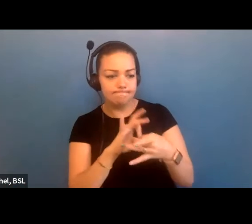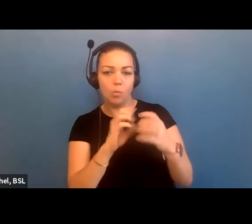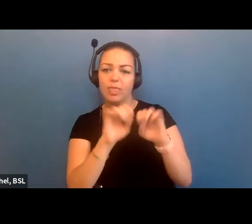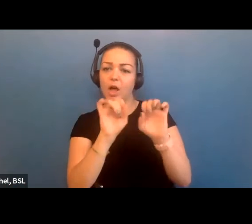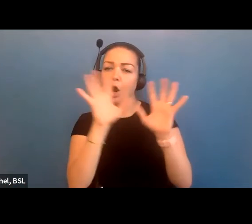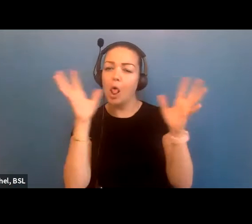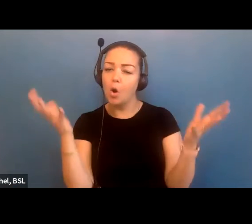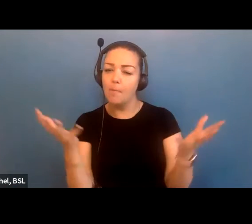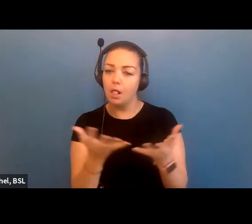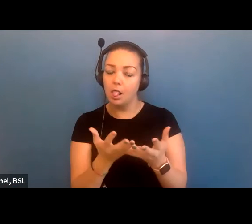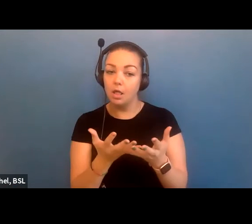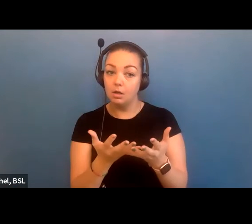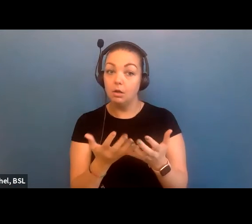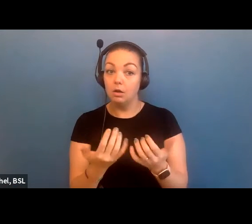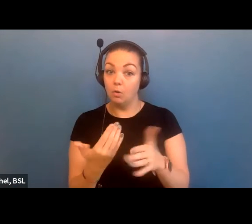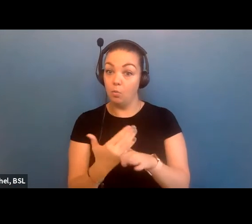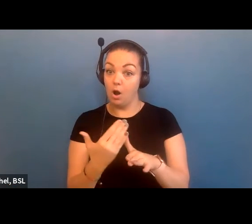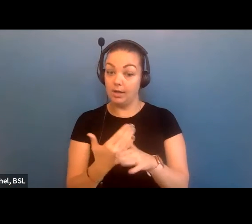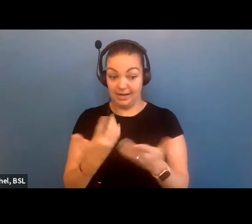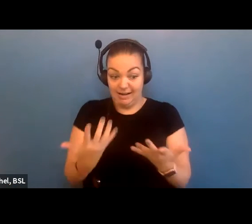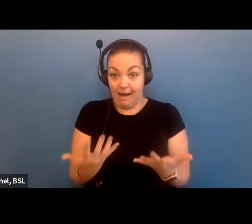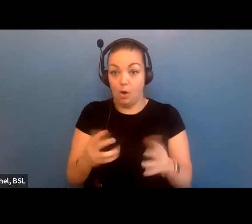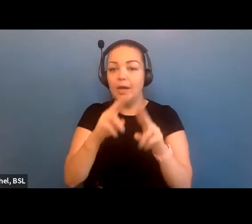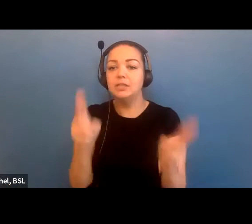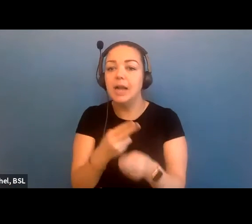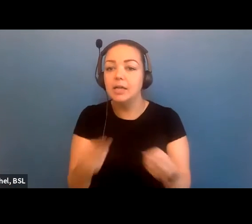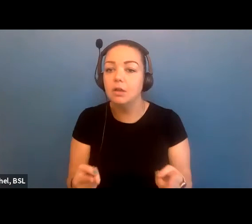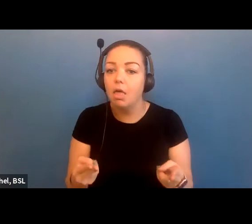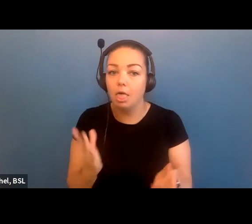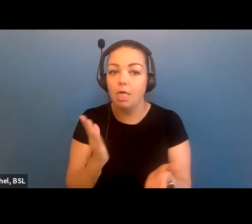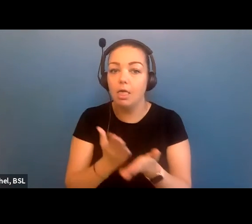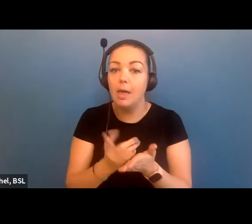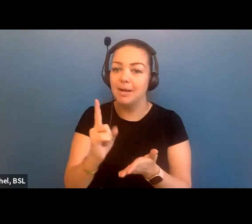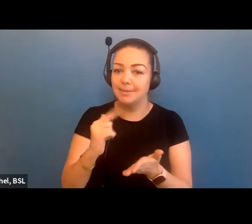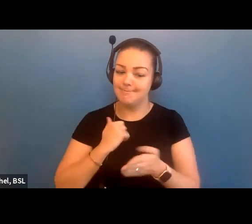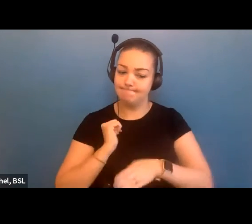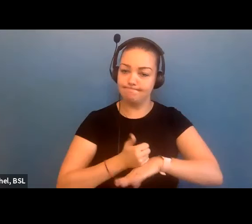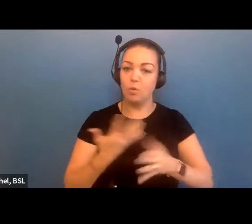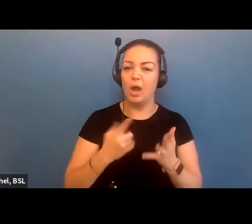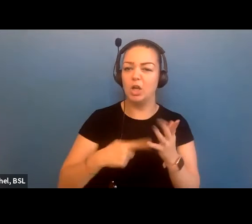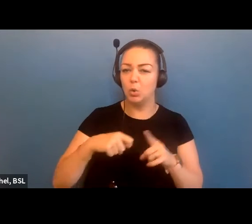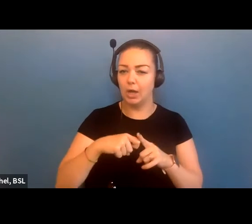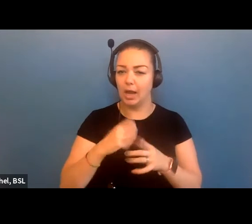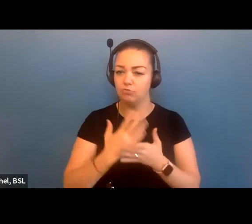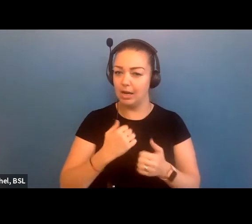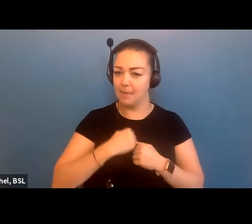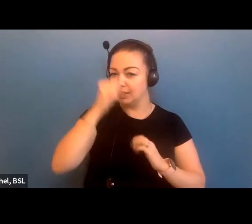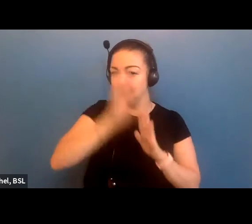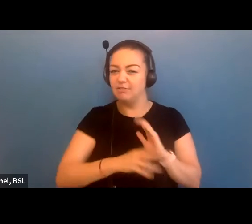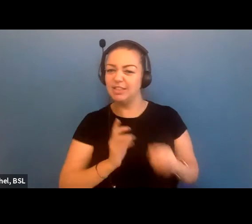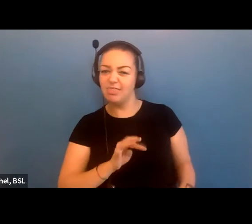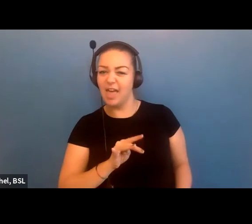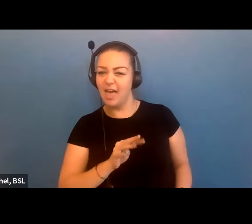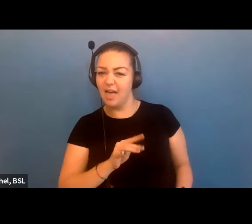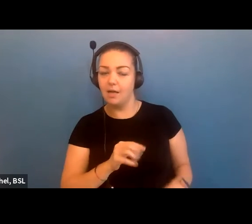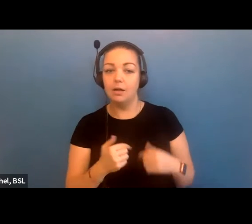internationally, but my personal experience is very much rooted in the United Kingdom, the UK. I was the inclusive